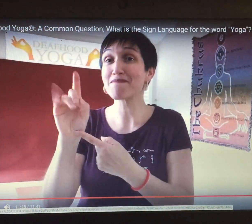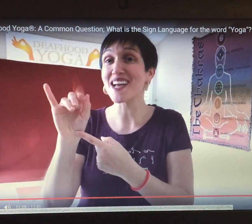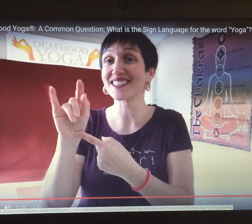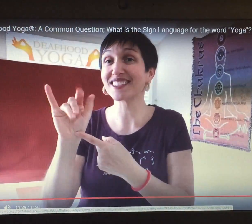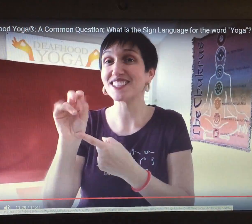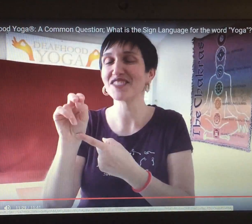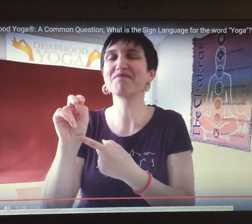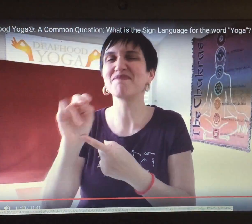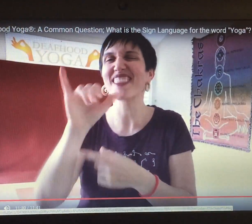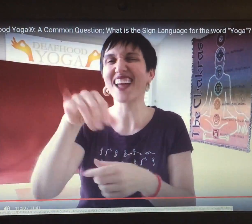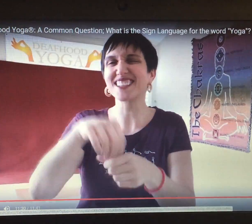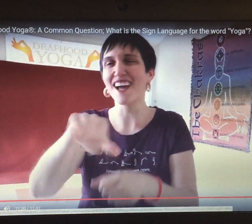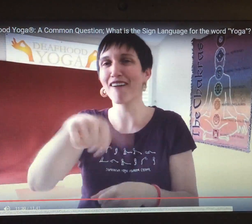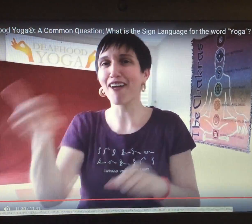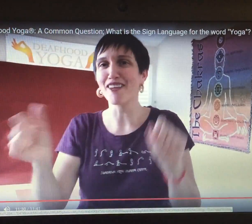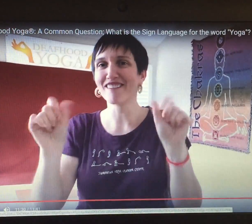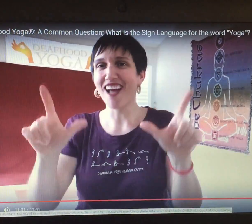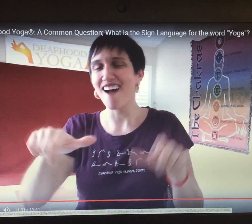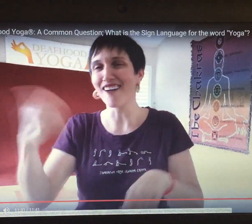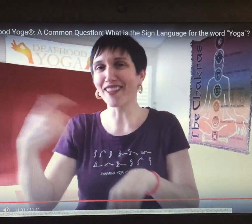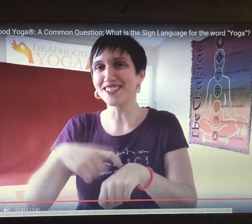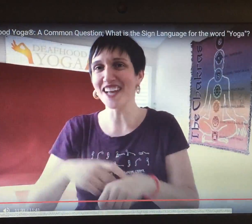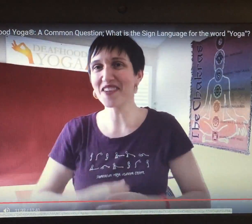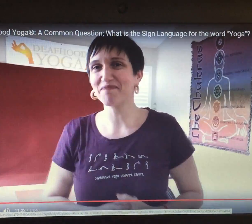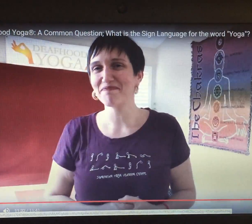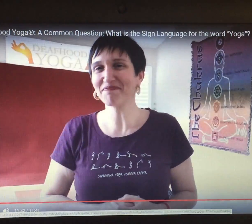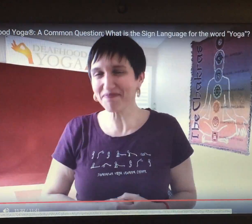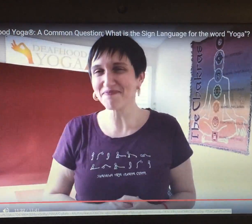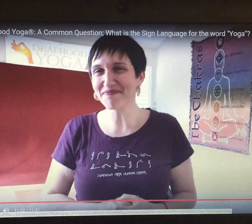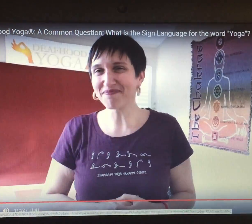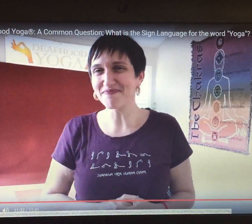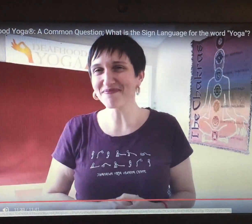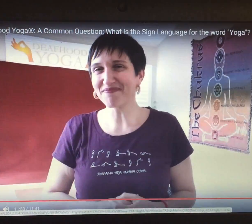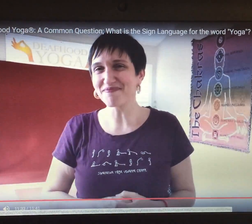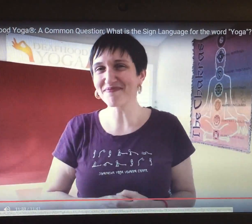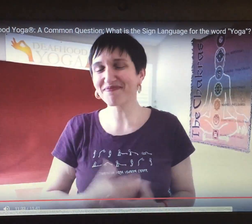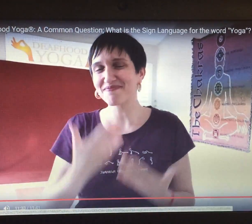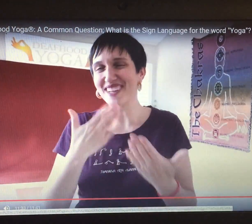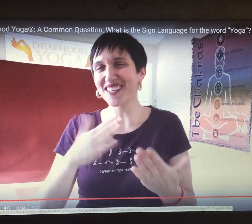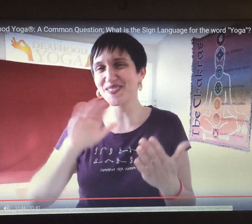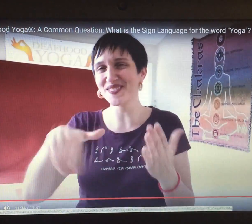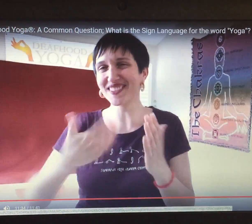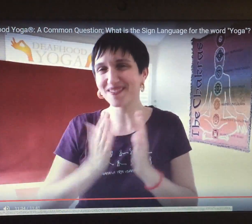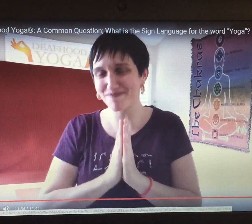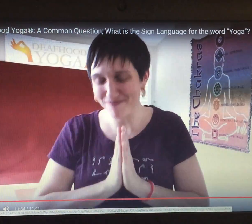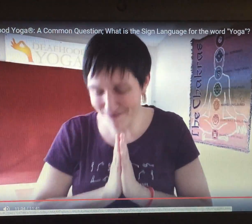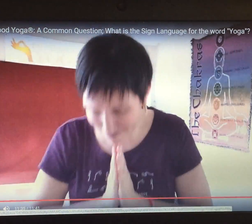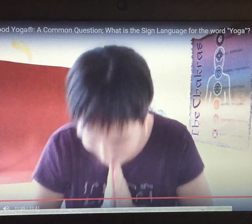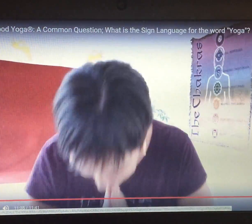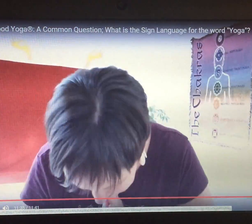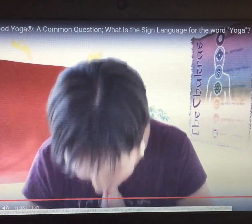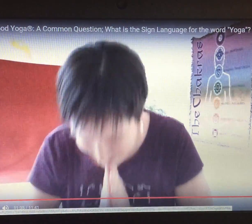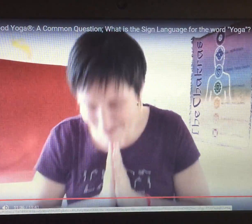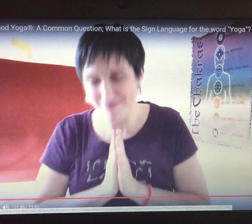Now the sign for meditation. That's another video for another time. Thank you. Namaste.